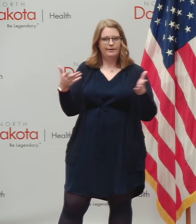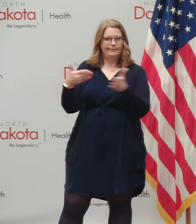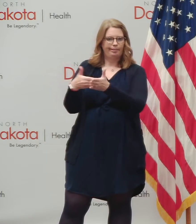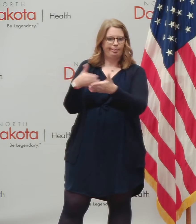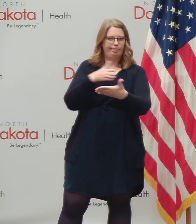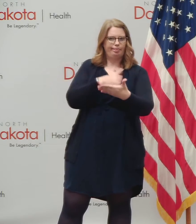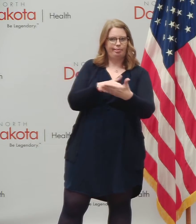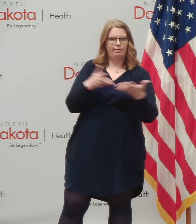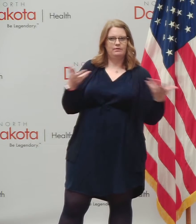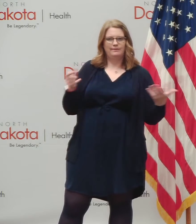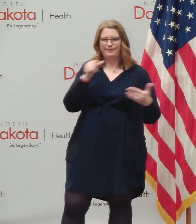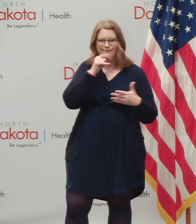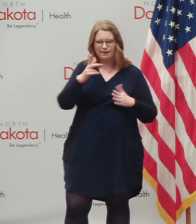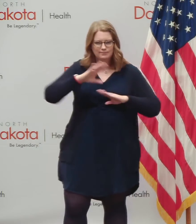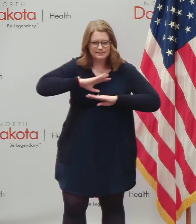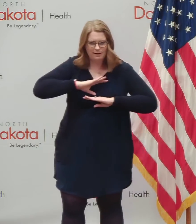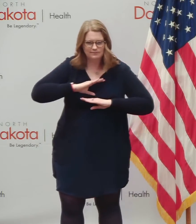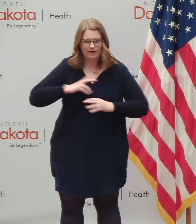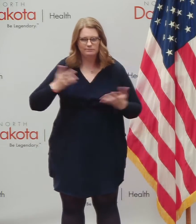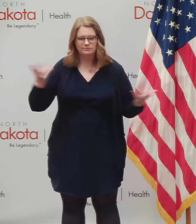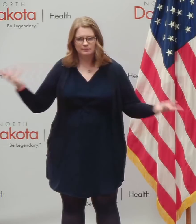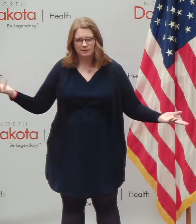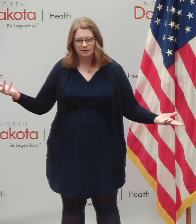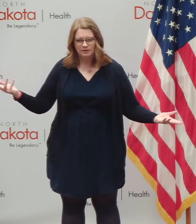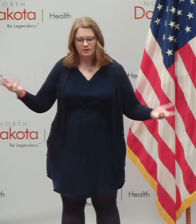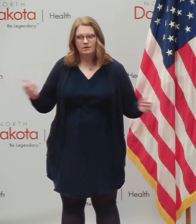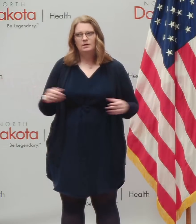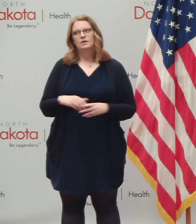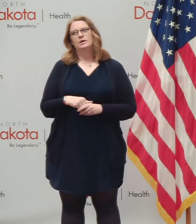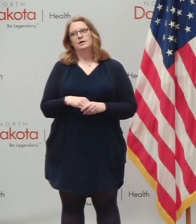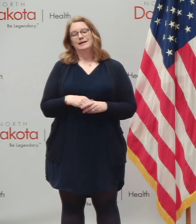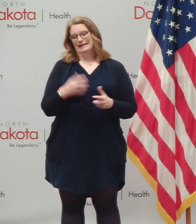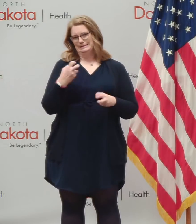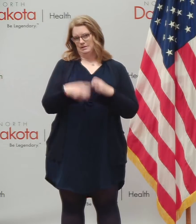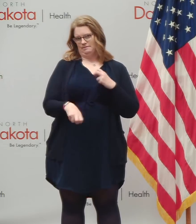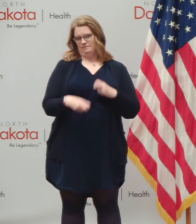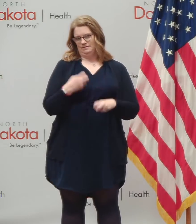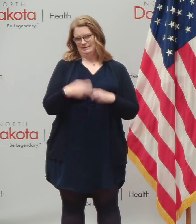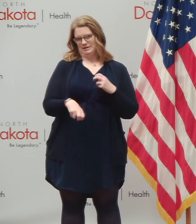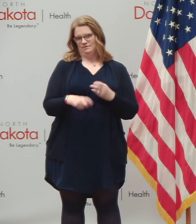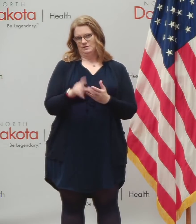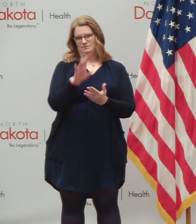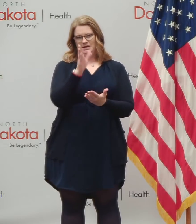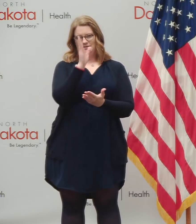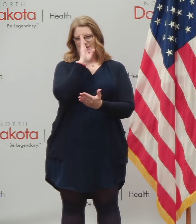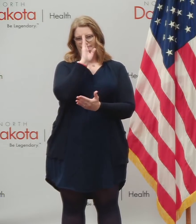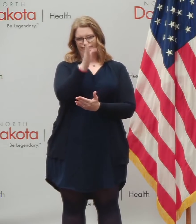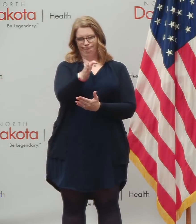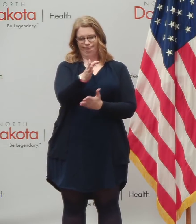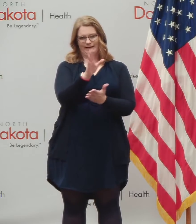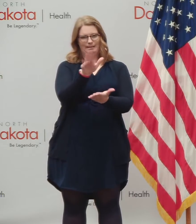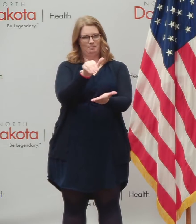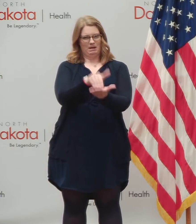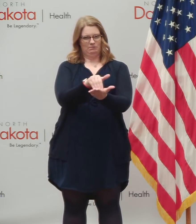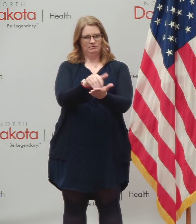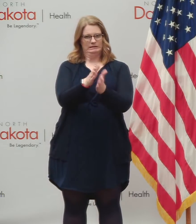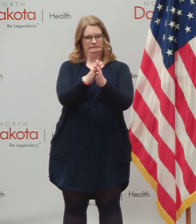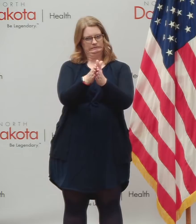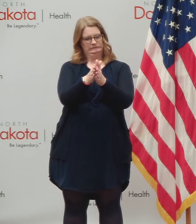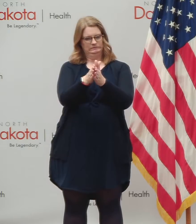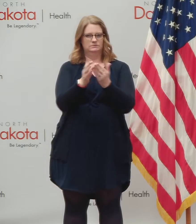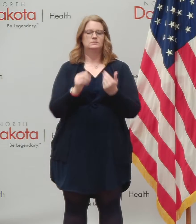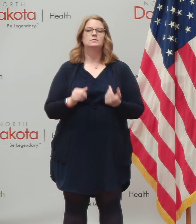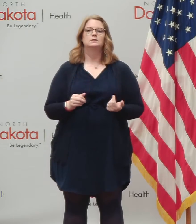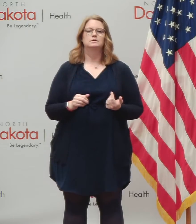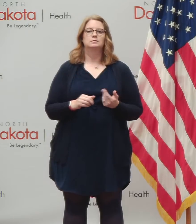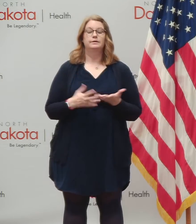and it's a tougher path to try to stay down the middle because you have to